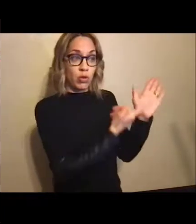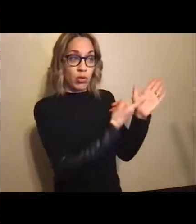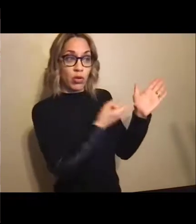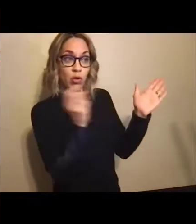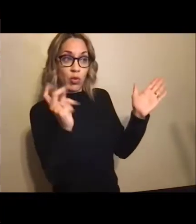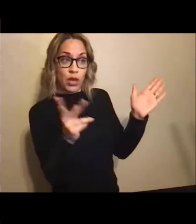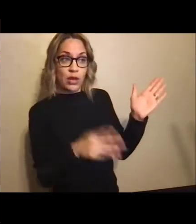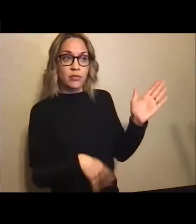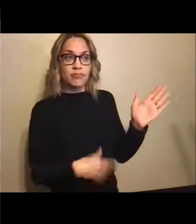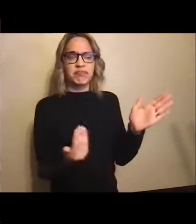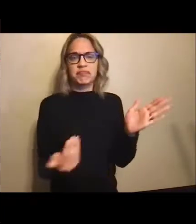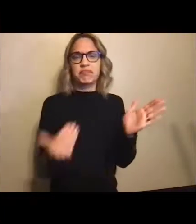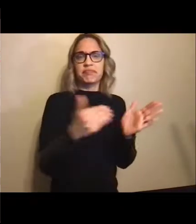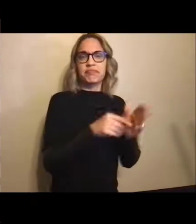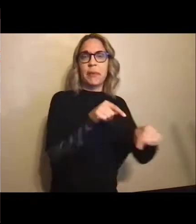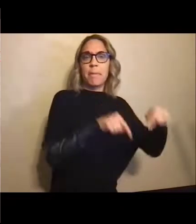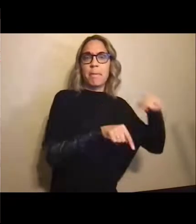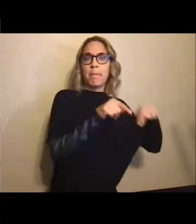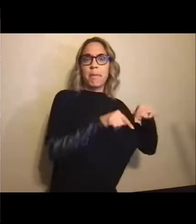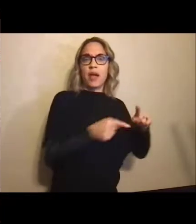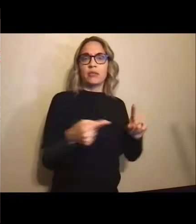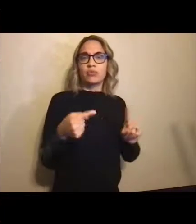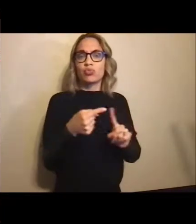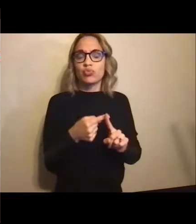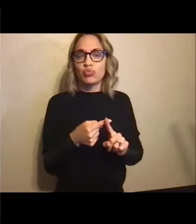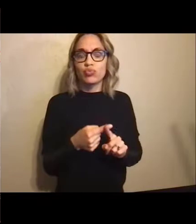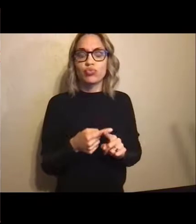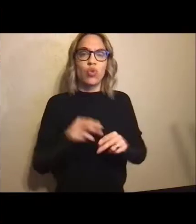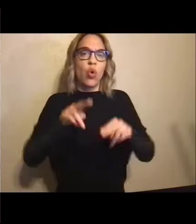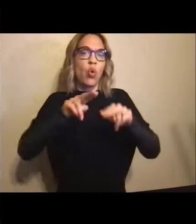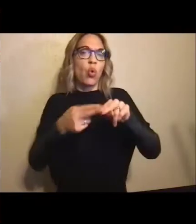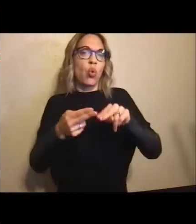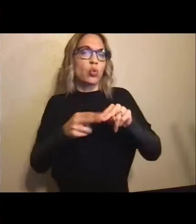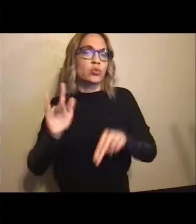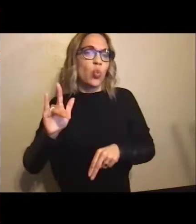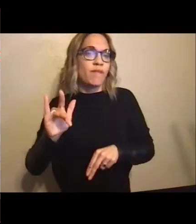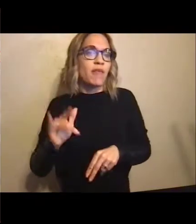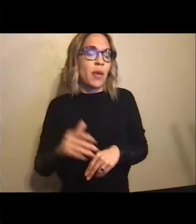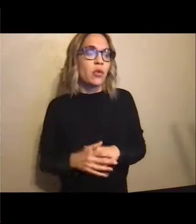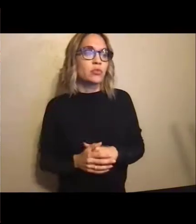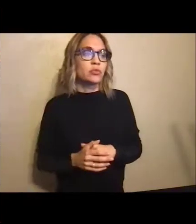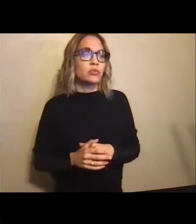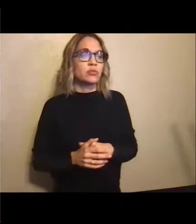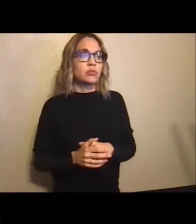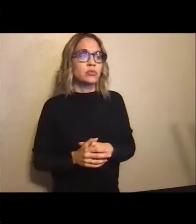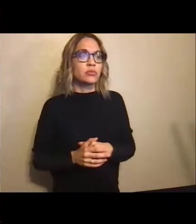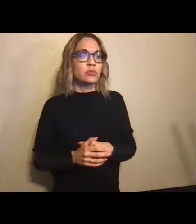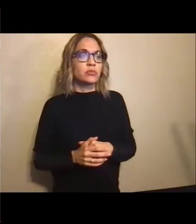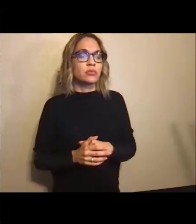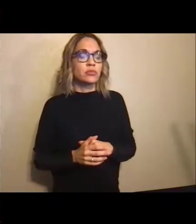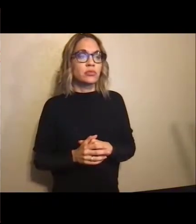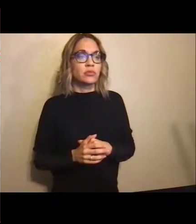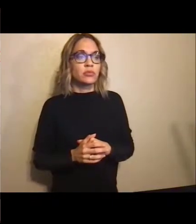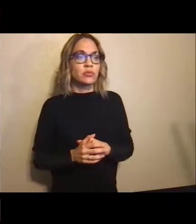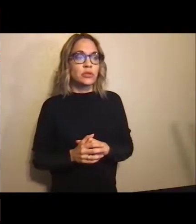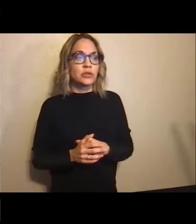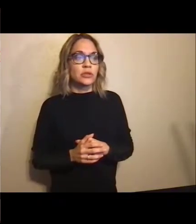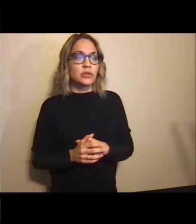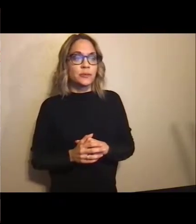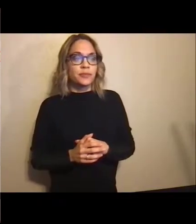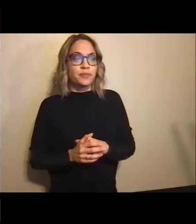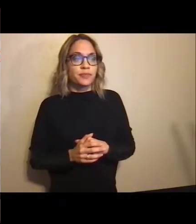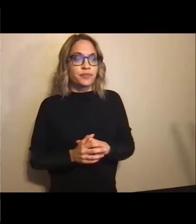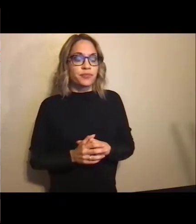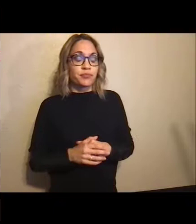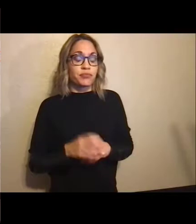So for example, if you set a goal, it's important, to go, if we go back to the